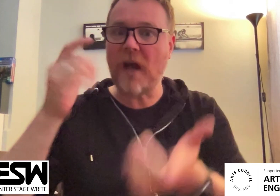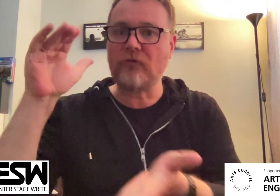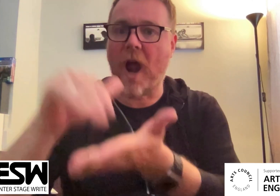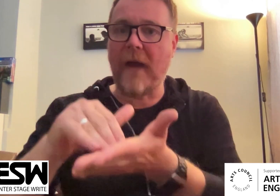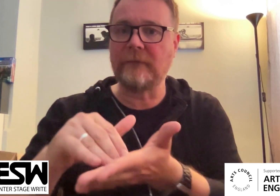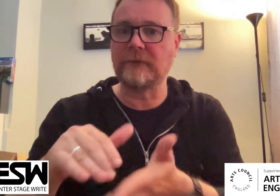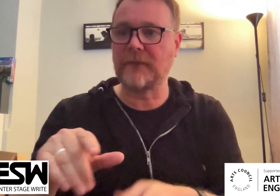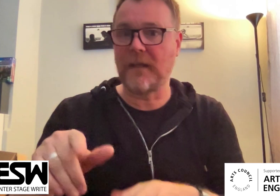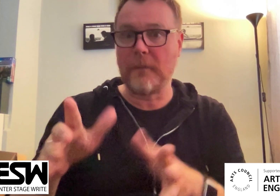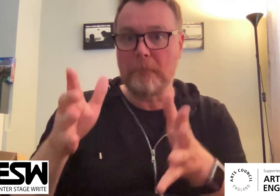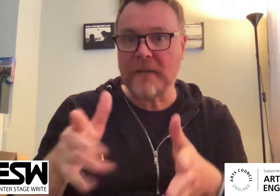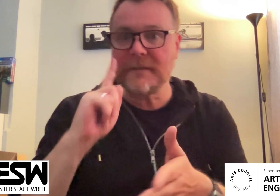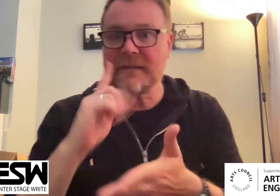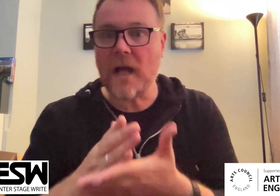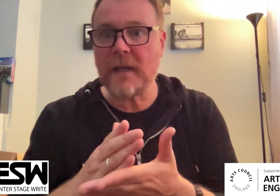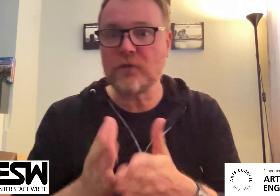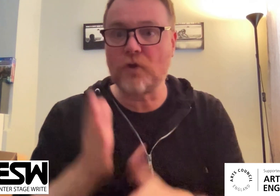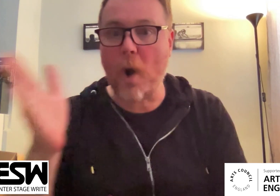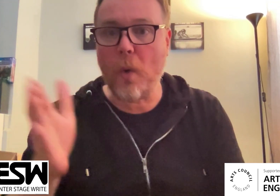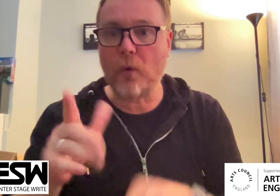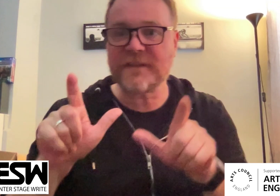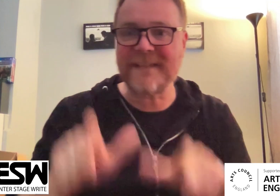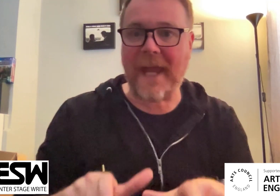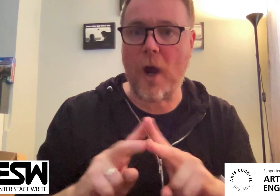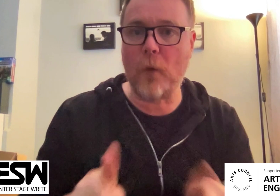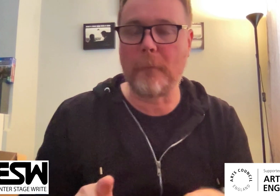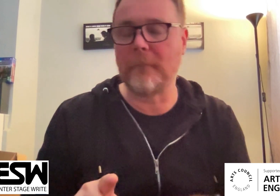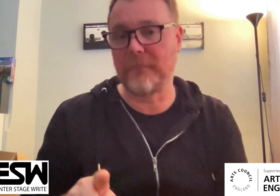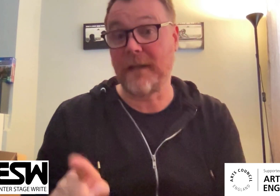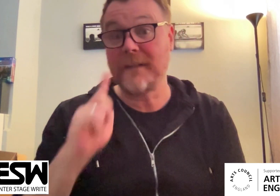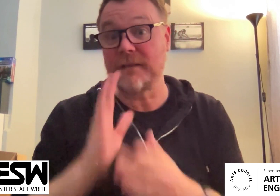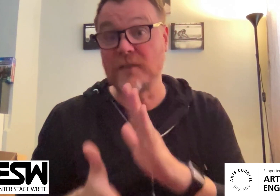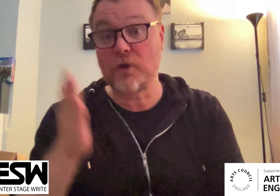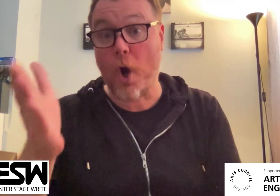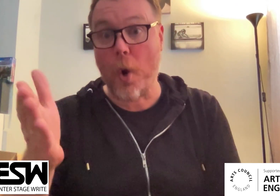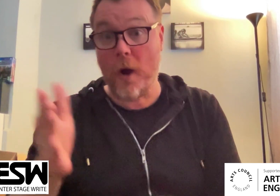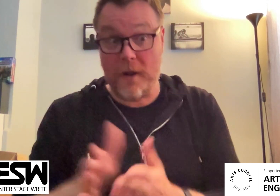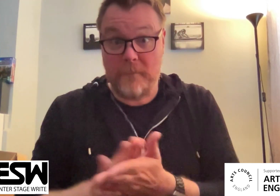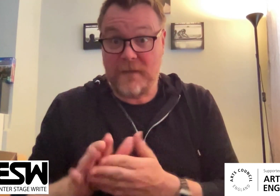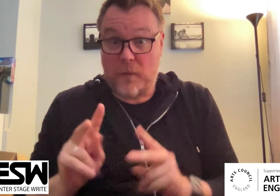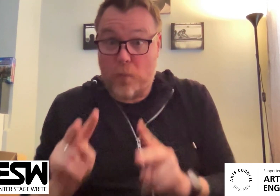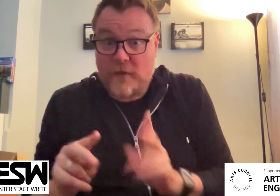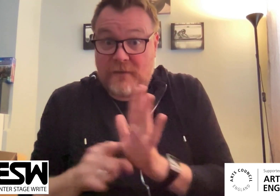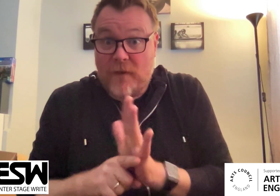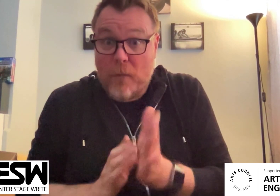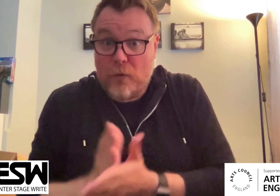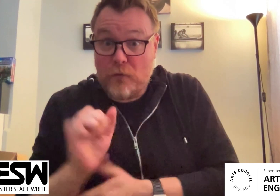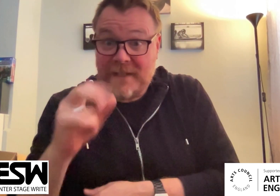then, when adventure arrives, he needs to decide whether he's going to go or stay at home. And he decides to go.